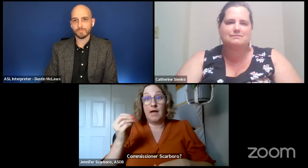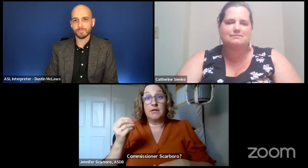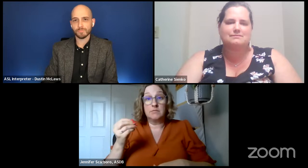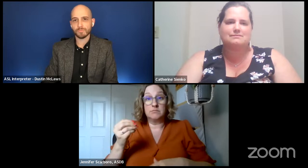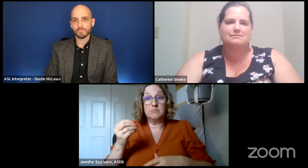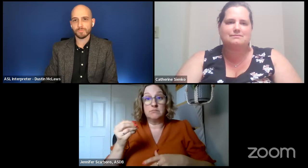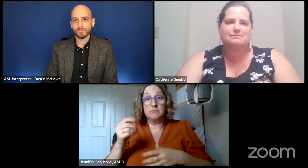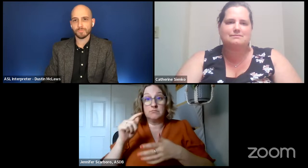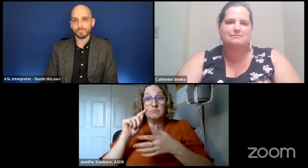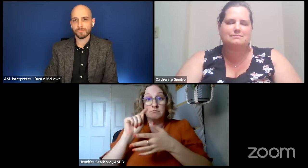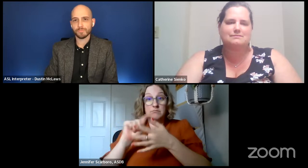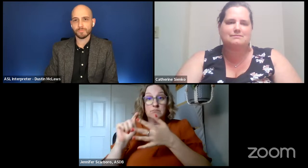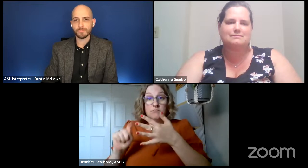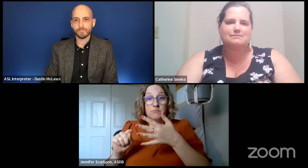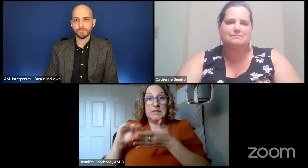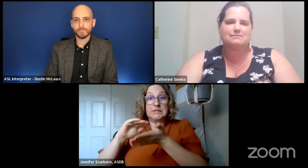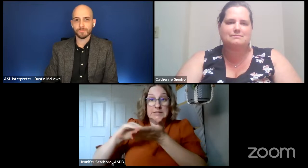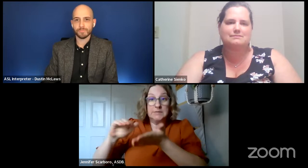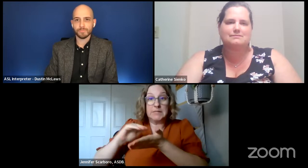specific interpreter.